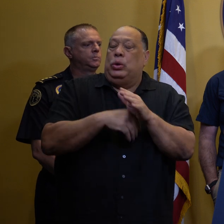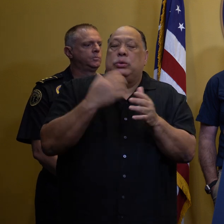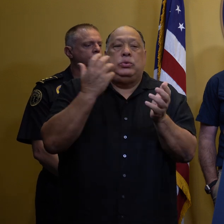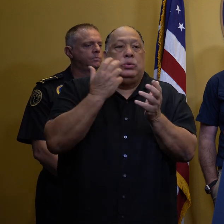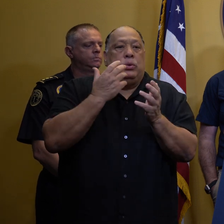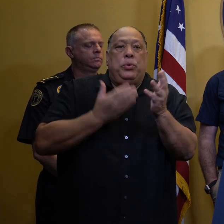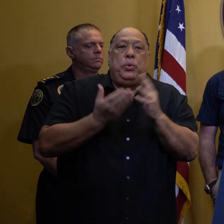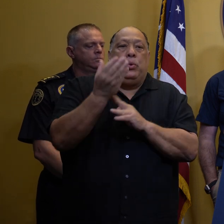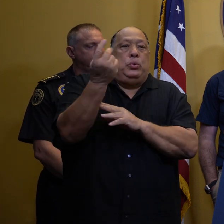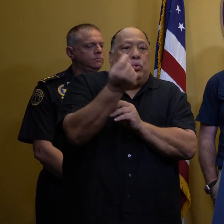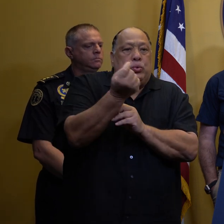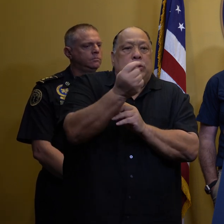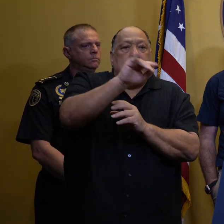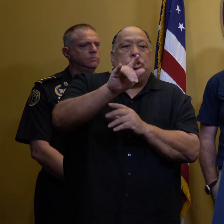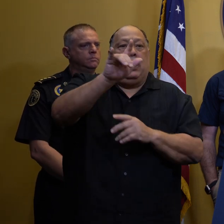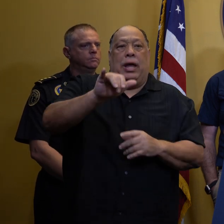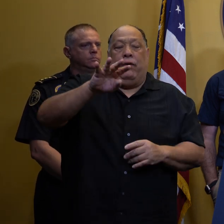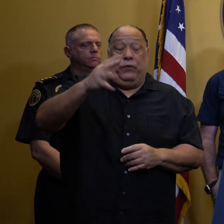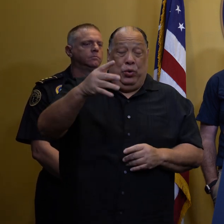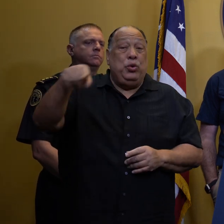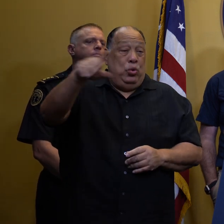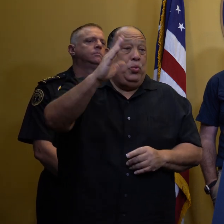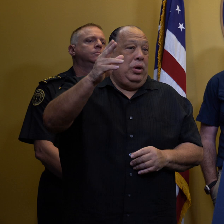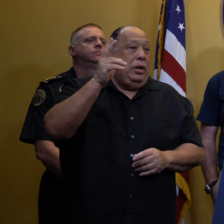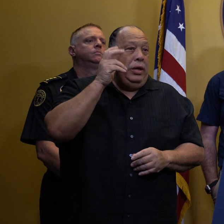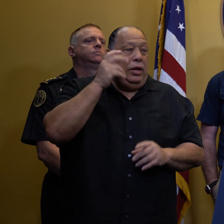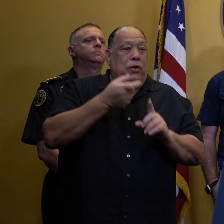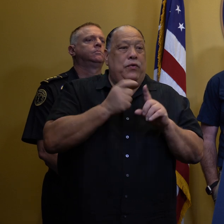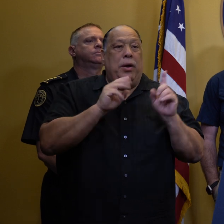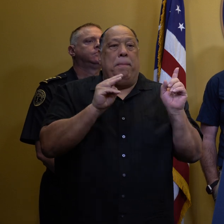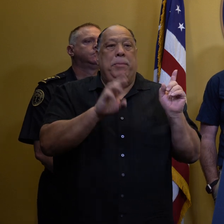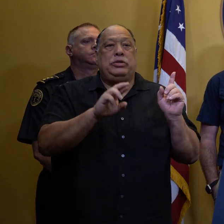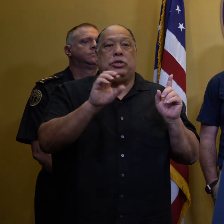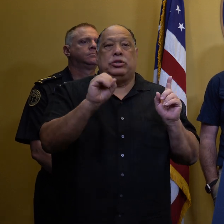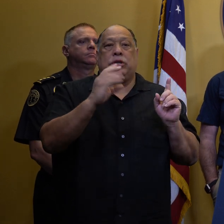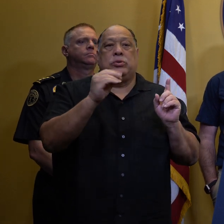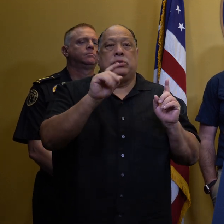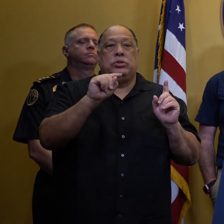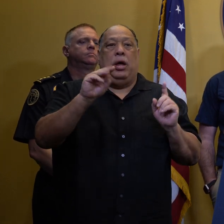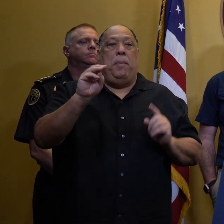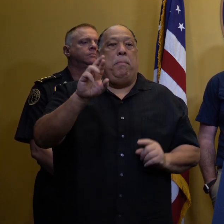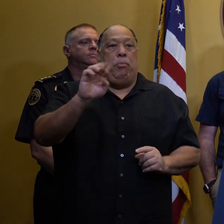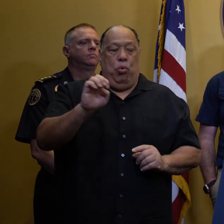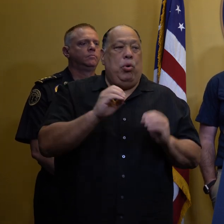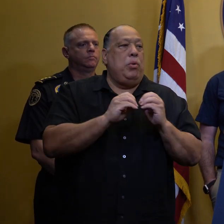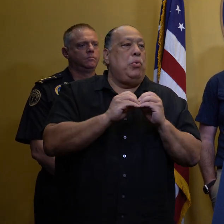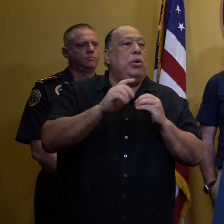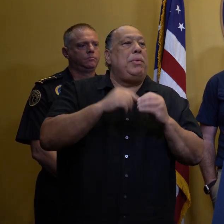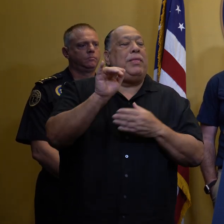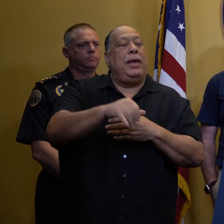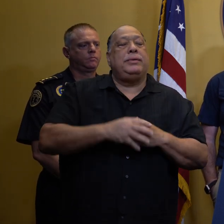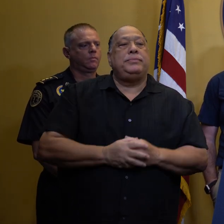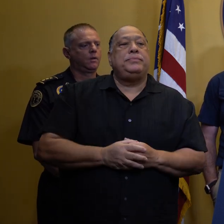through Tuesday, July the 4th. You're going to hear from Mr. Schott more about this.